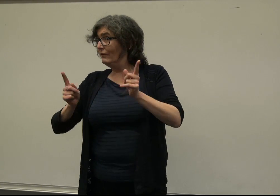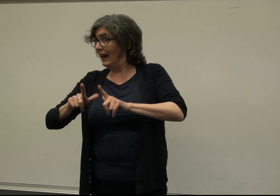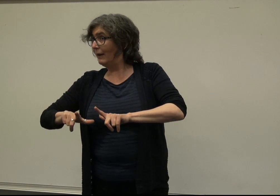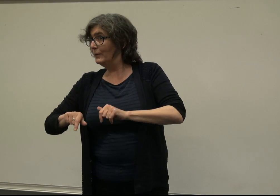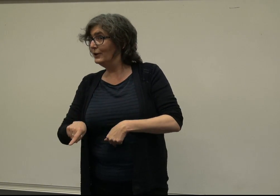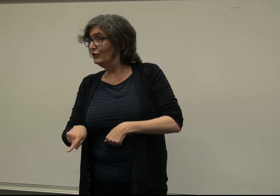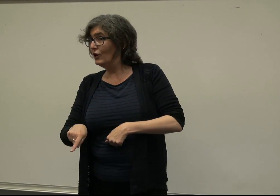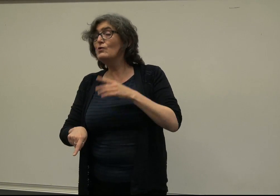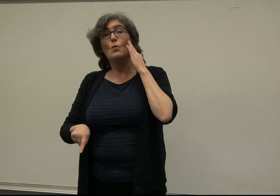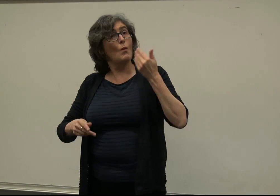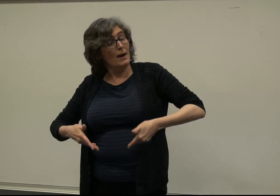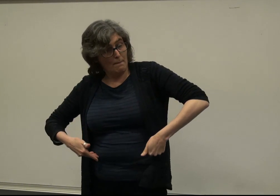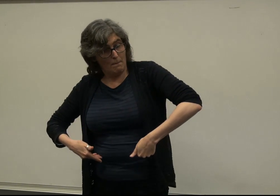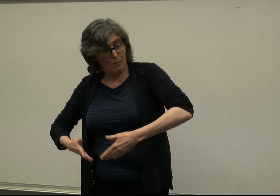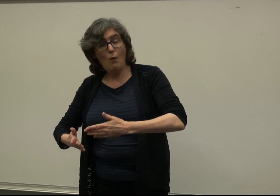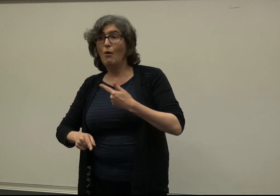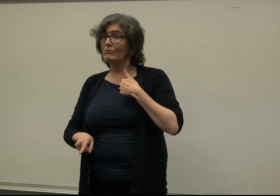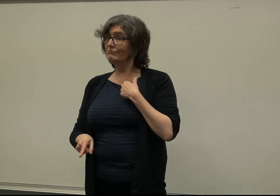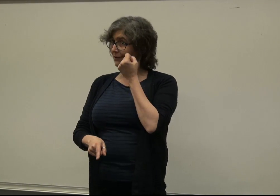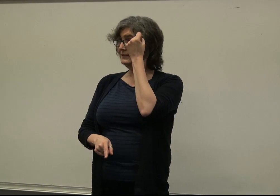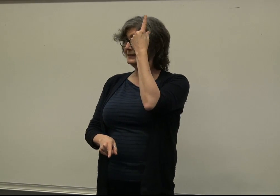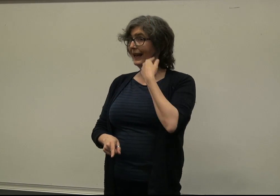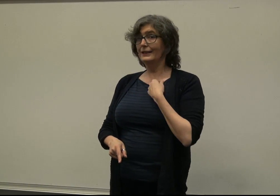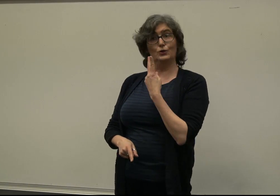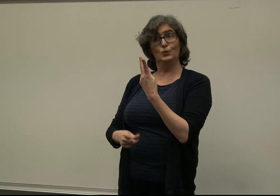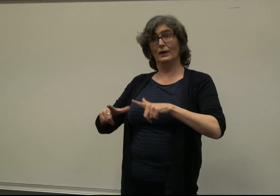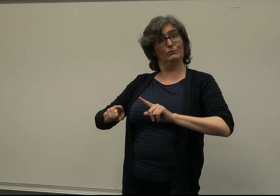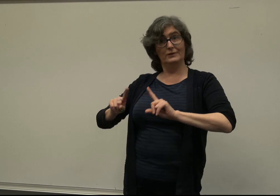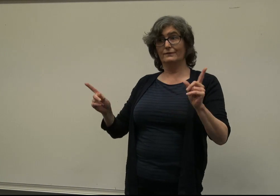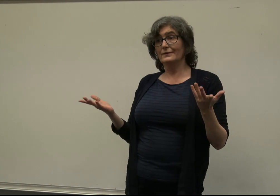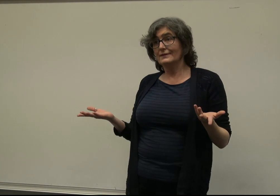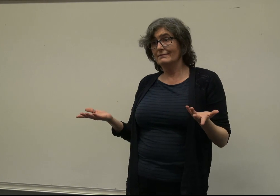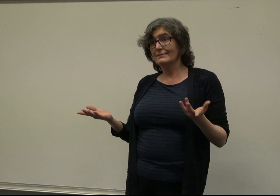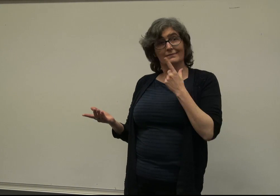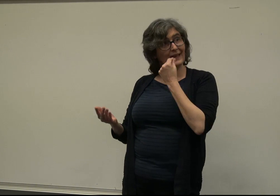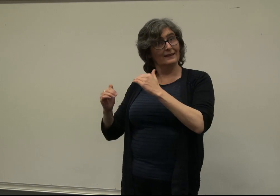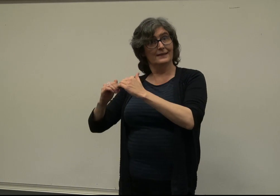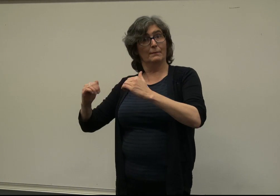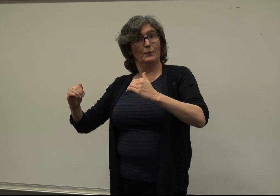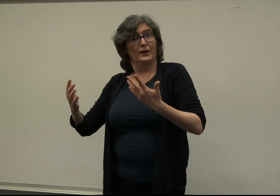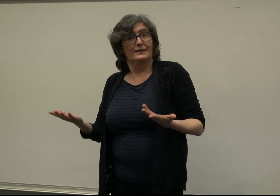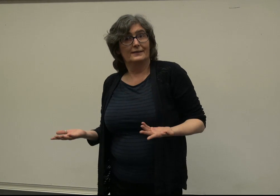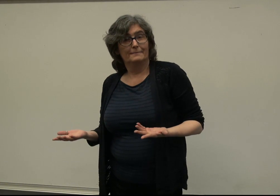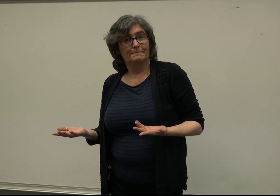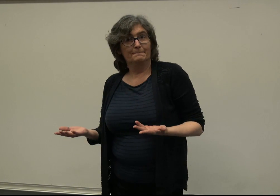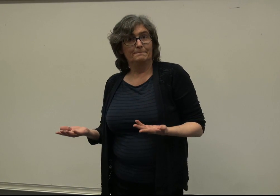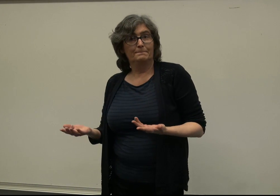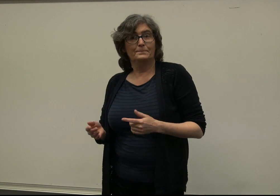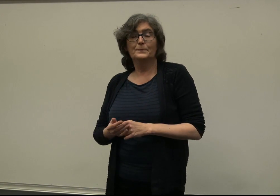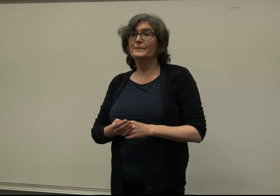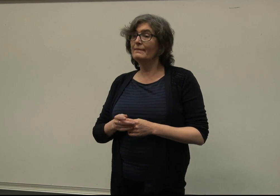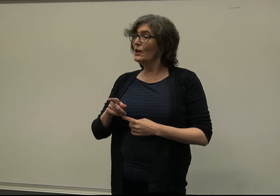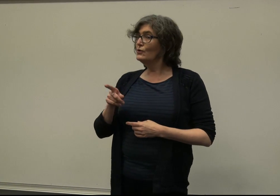special sensitivity to those two languages. So quite a long way from the idea of